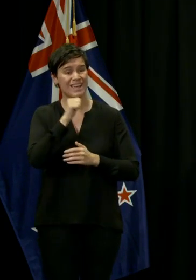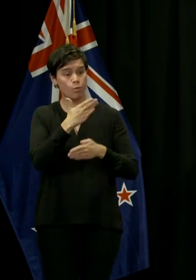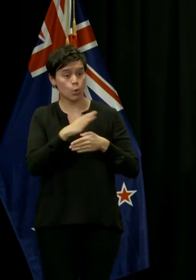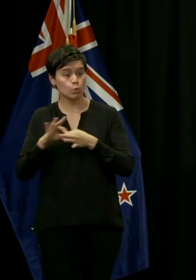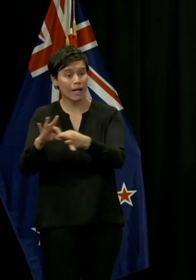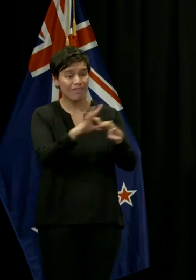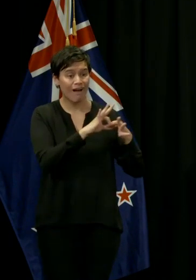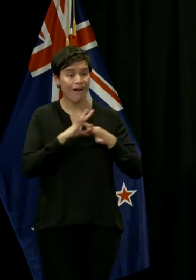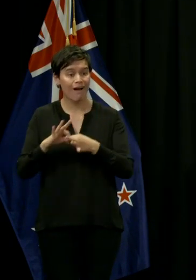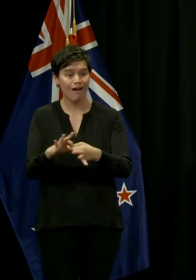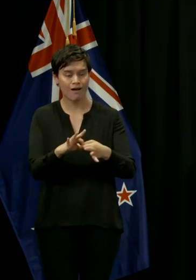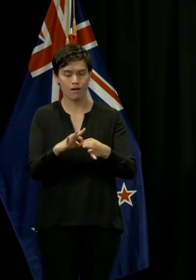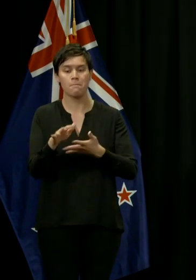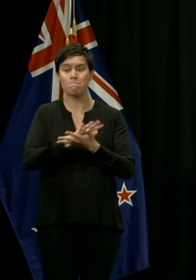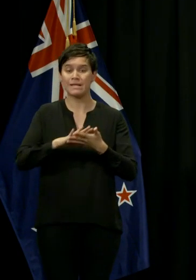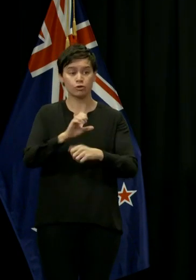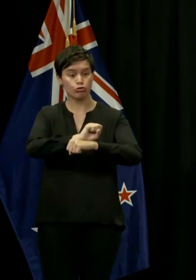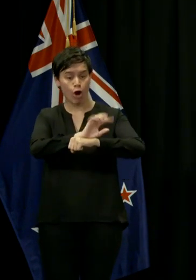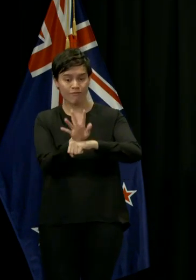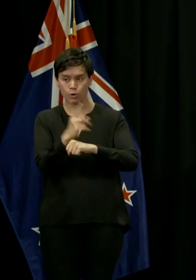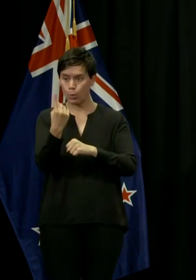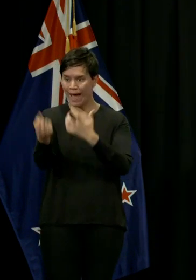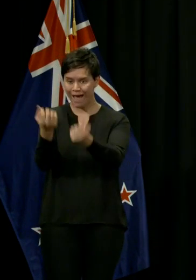goal is to bring them down and get back into a level